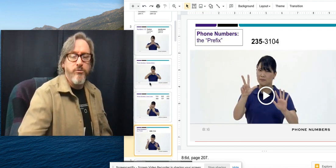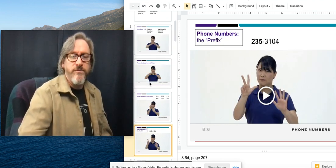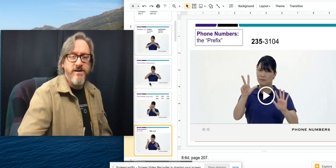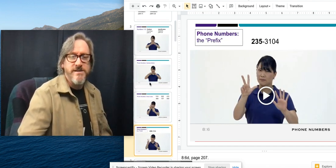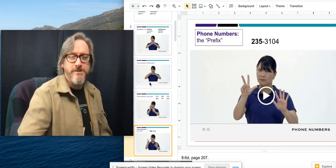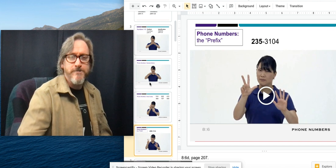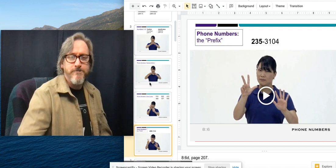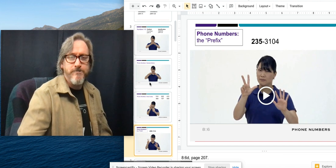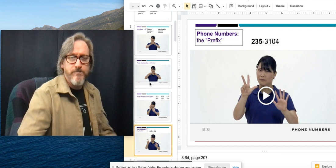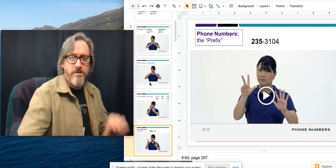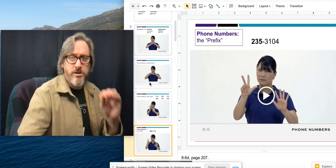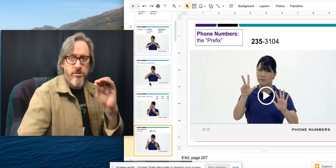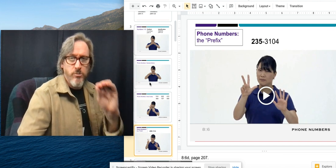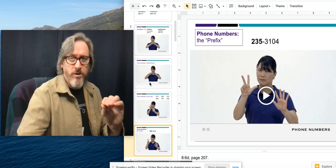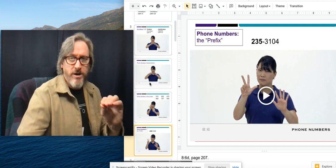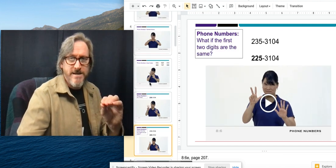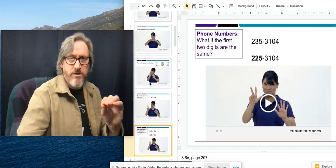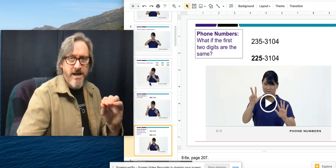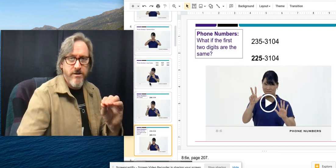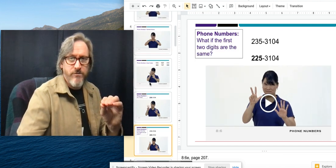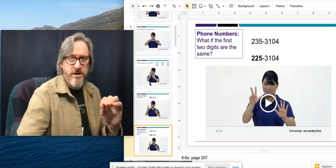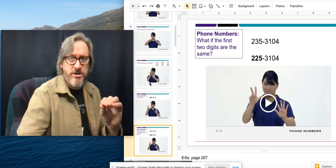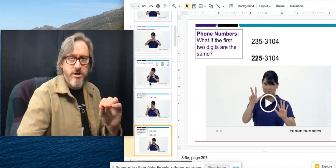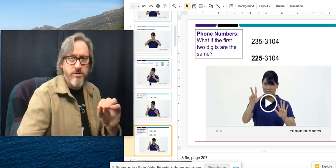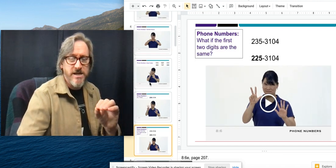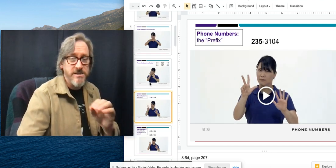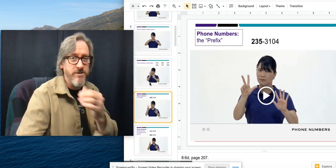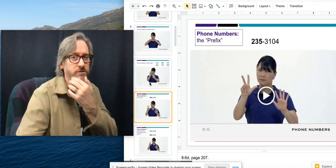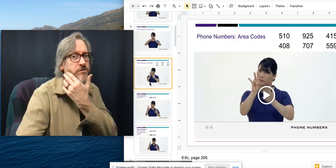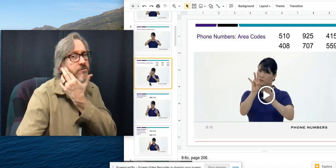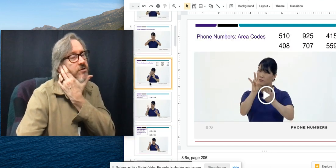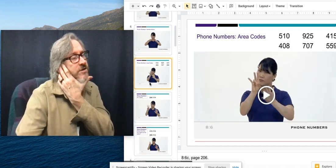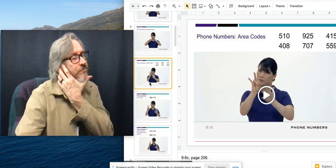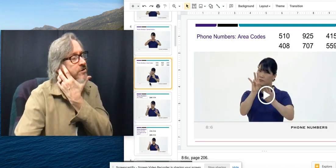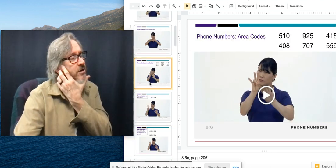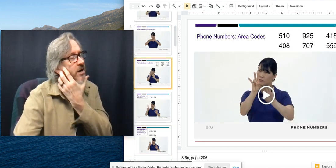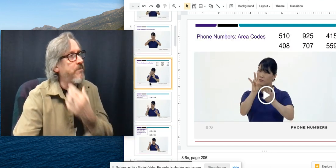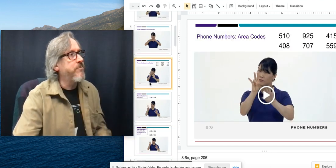the prefix, we'll break it down again, 3-digit numbers and some different.